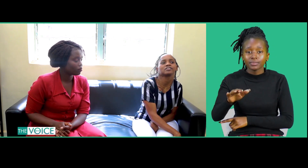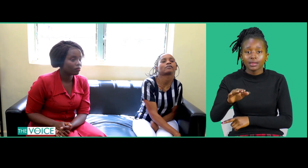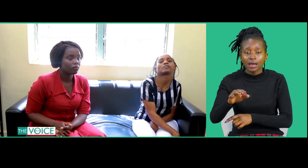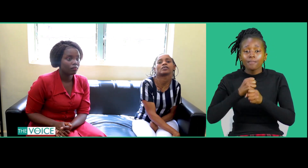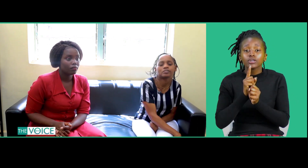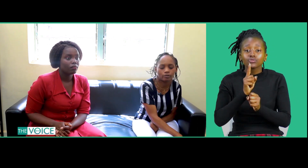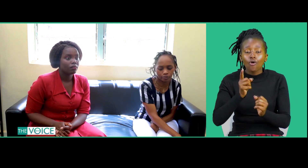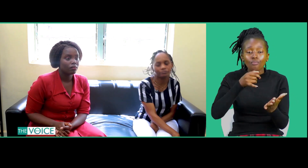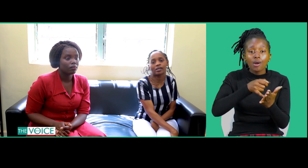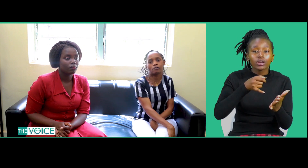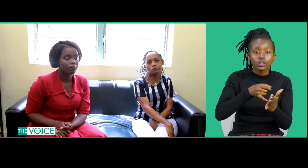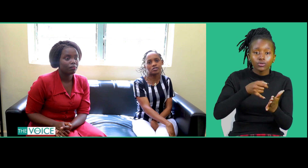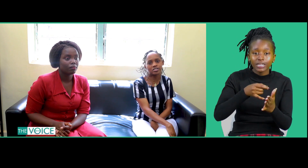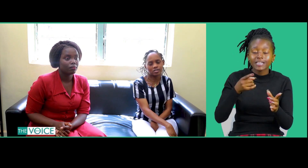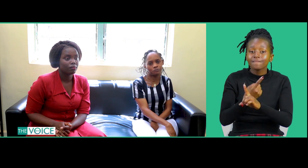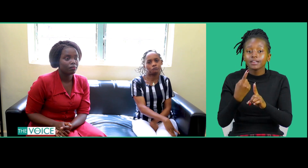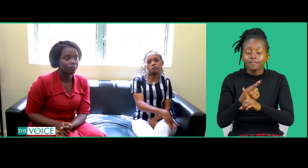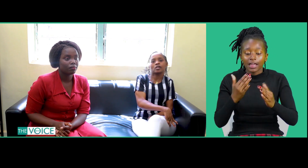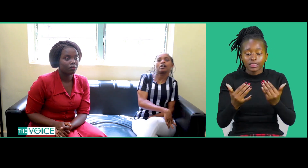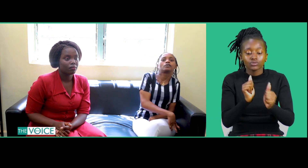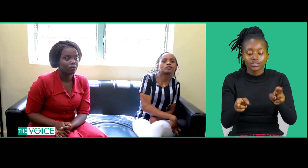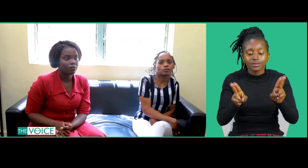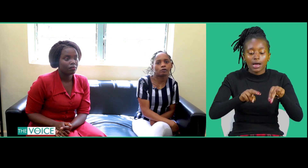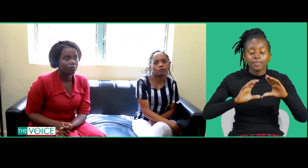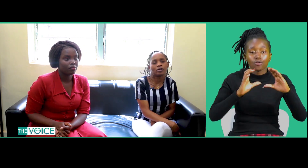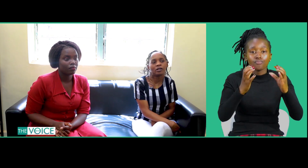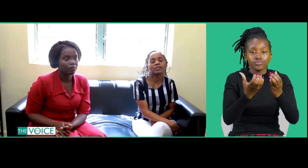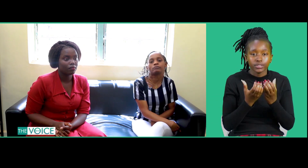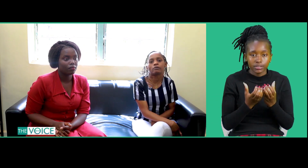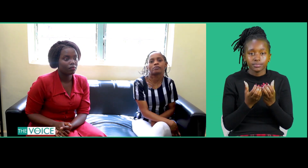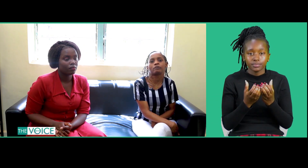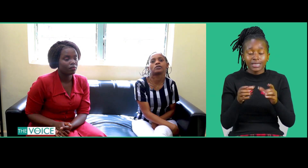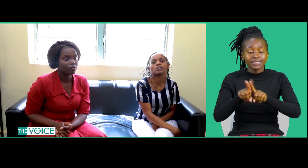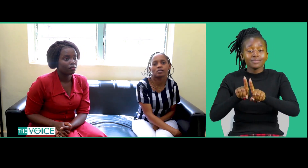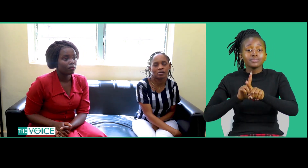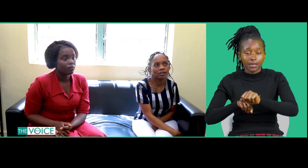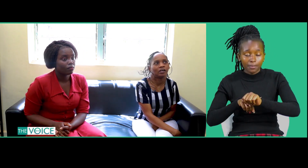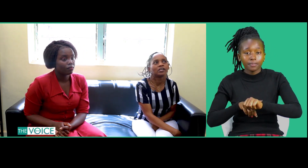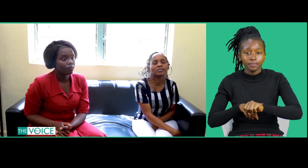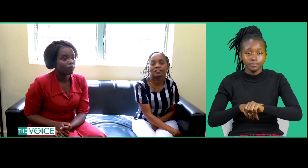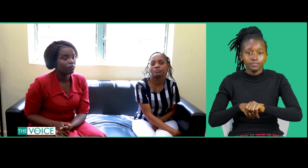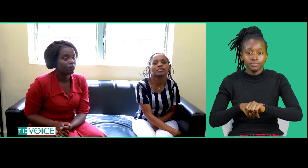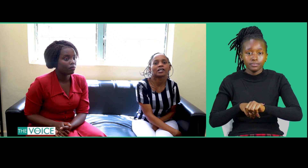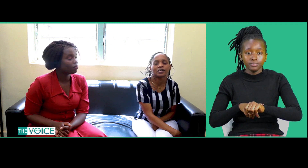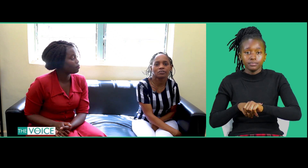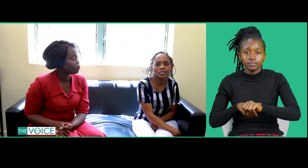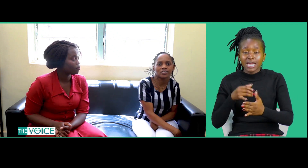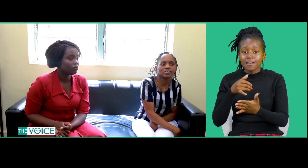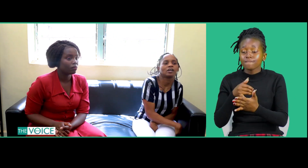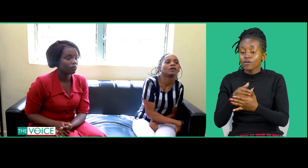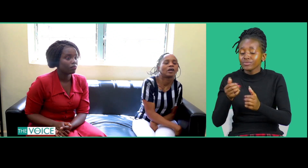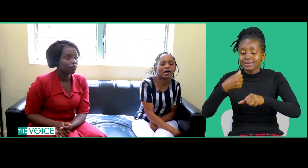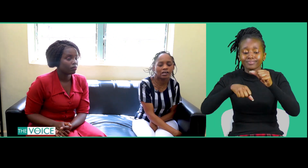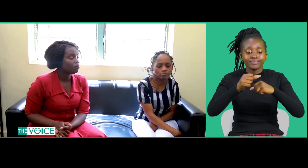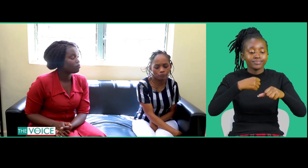with the rest of the community and also involve them in different